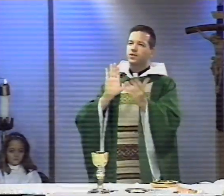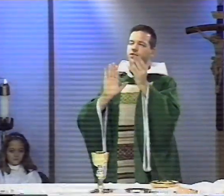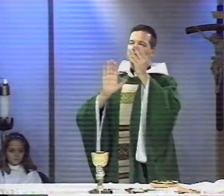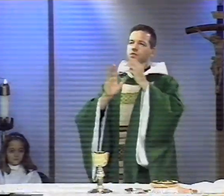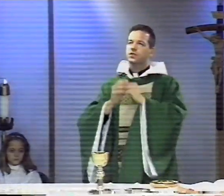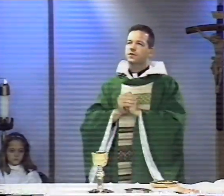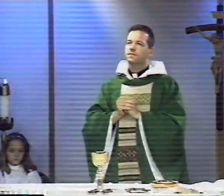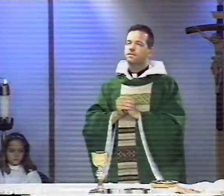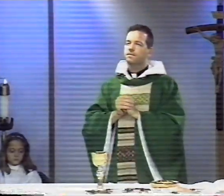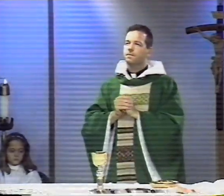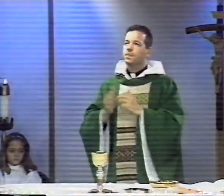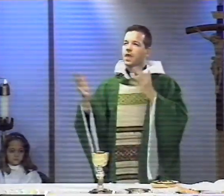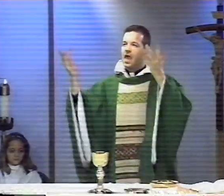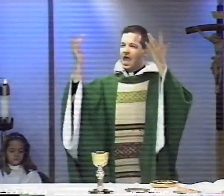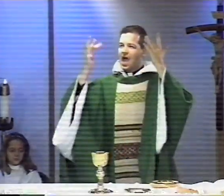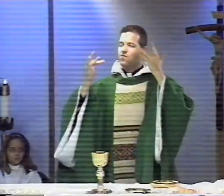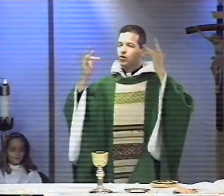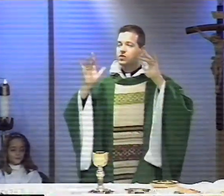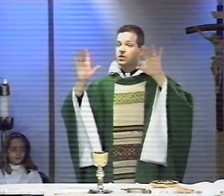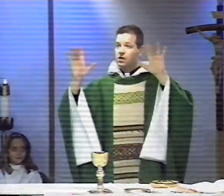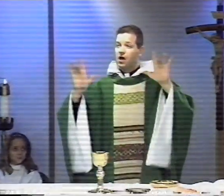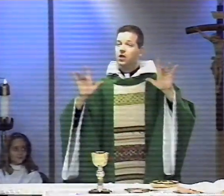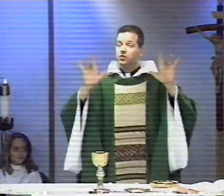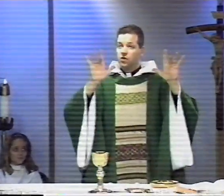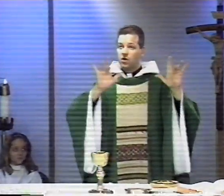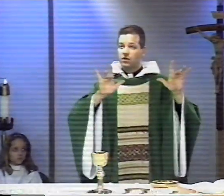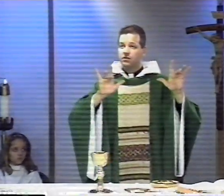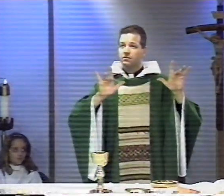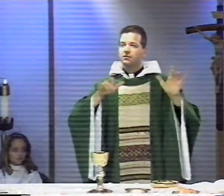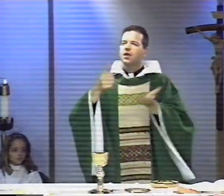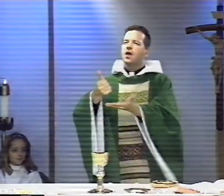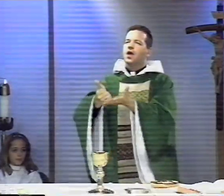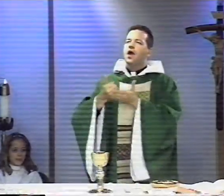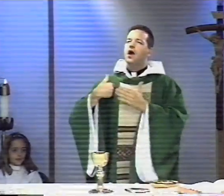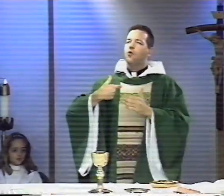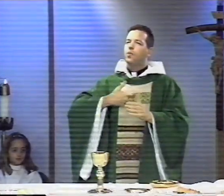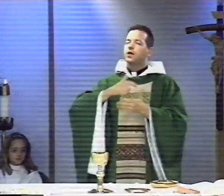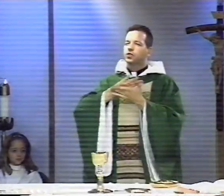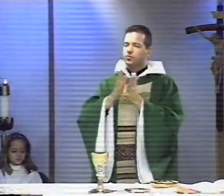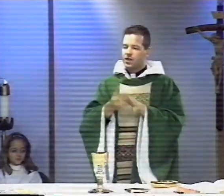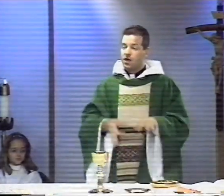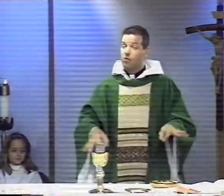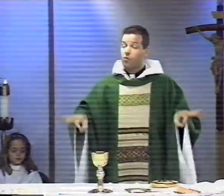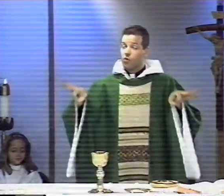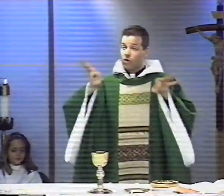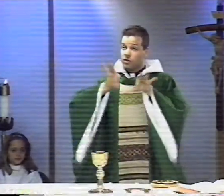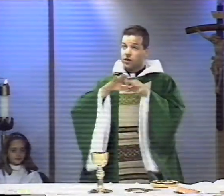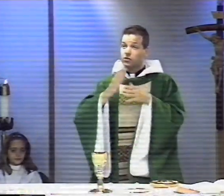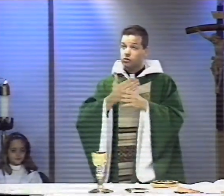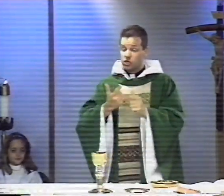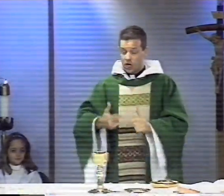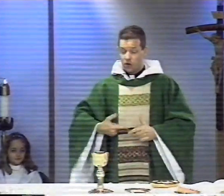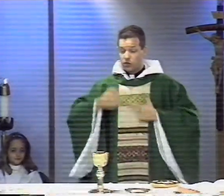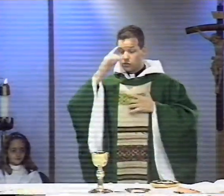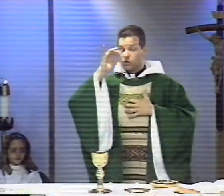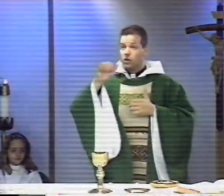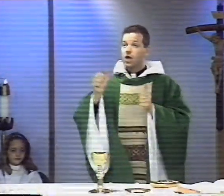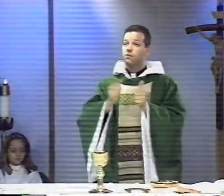presence. Have mercy on us all. Help us to become worthy to share eternal life